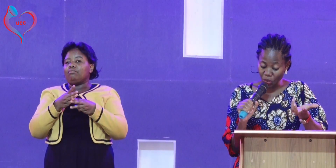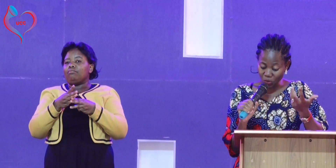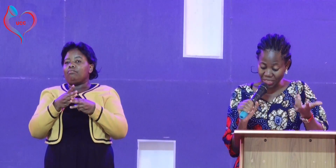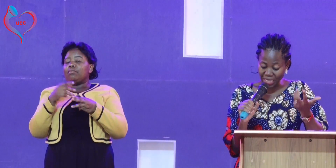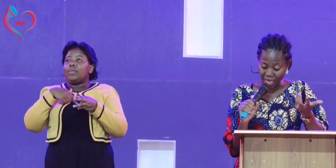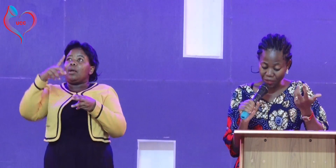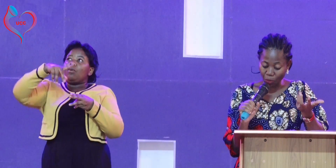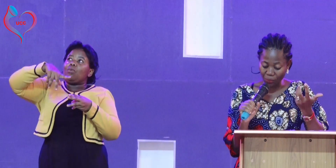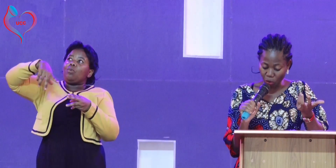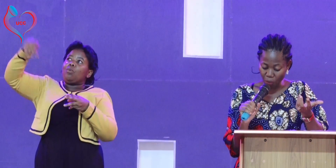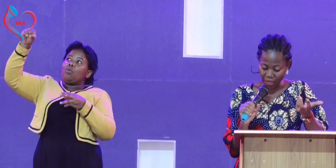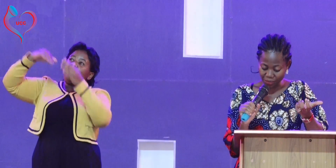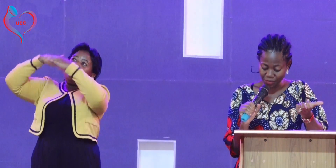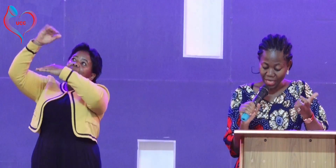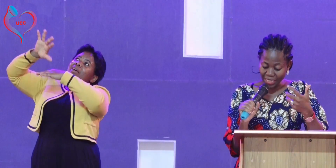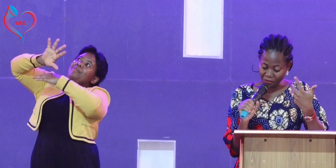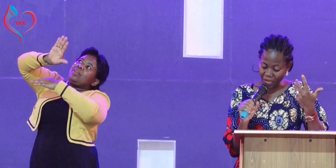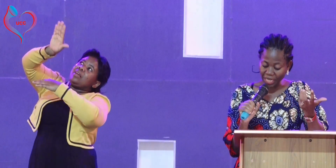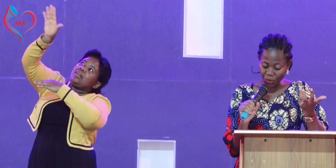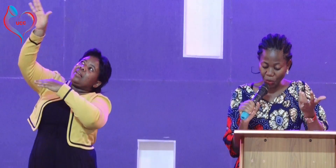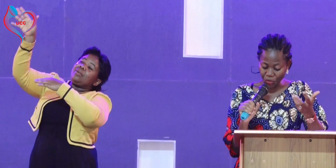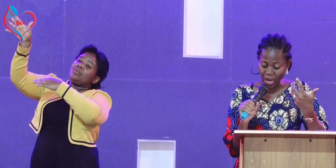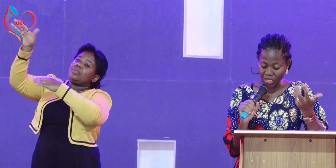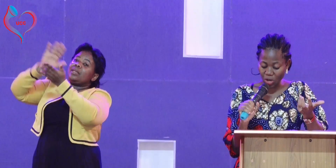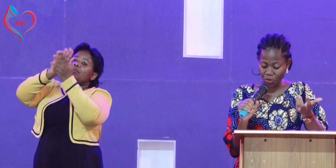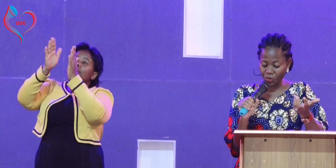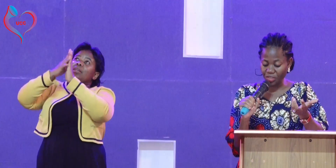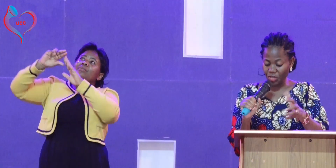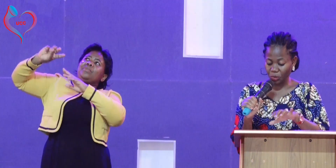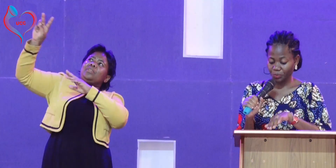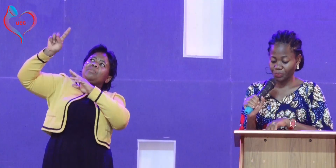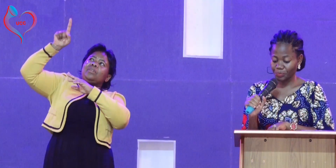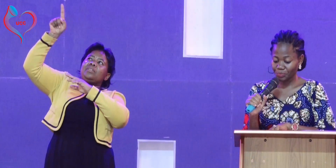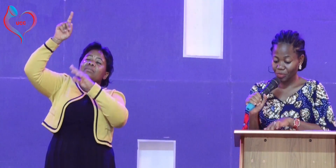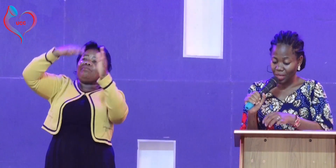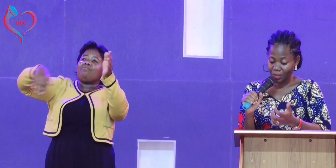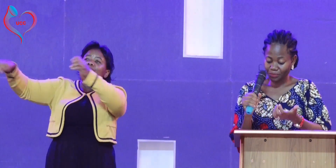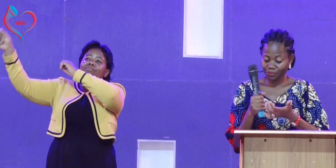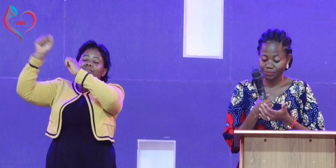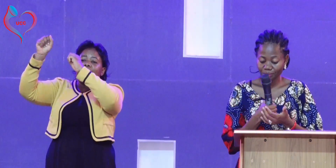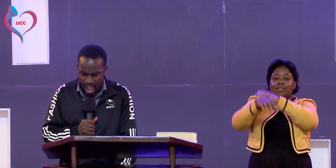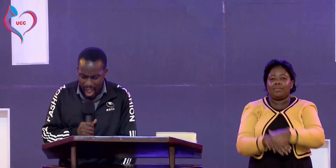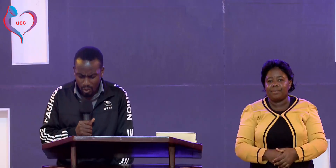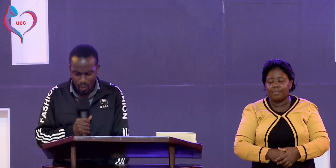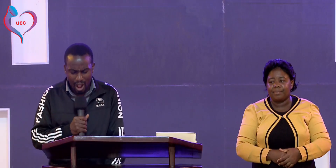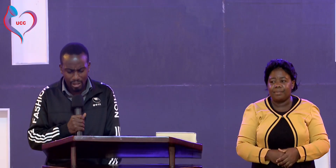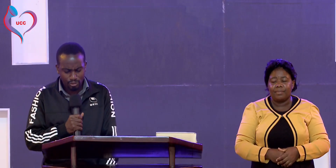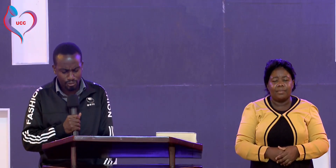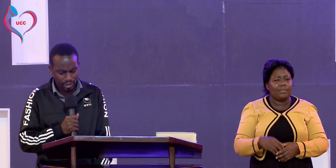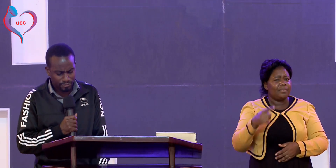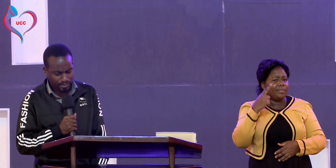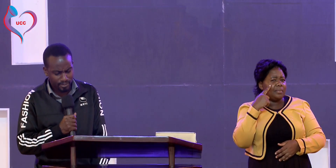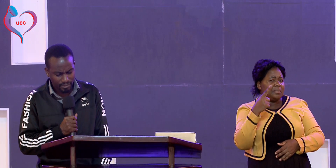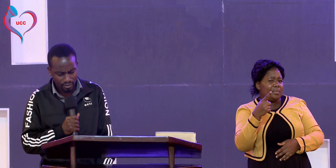Ndiri nyo kusinge ebire webikoma. Ndifana noyo ali wagurenyo. Now listen to this. How are